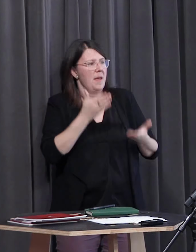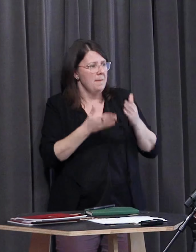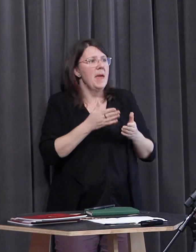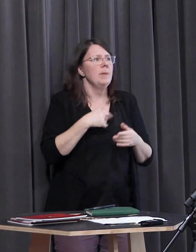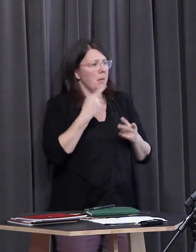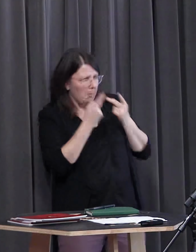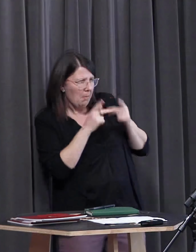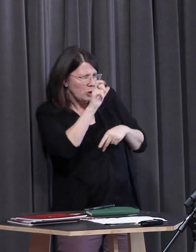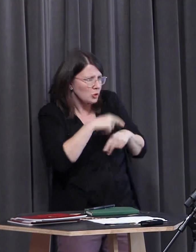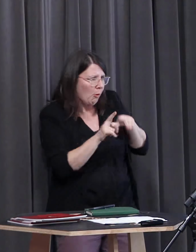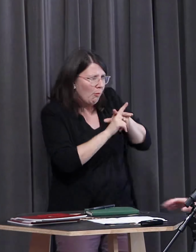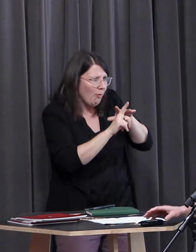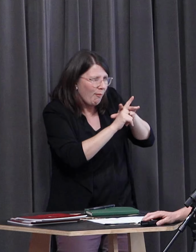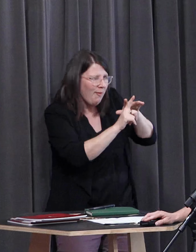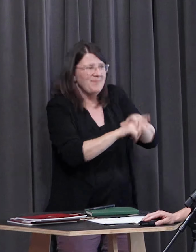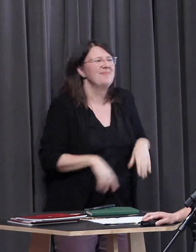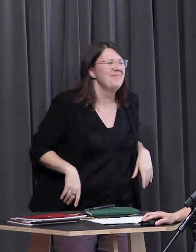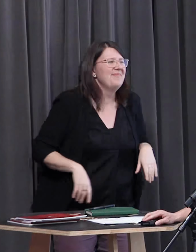that language time to time. Possibly.